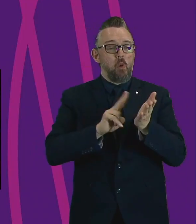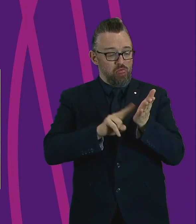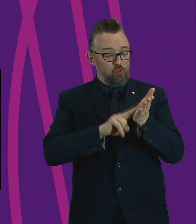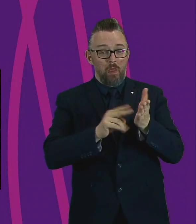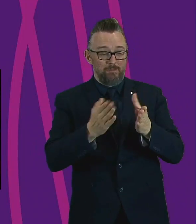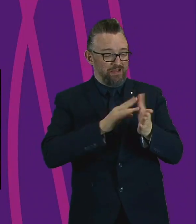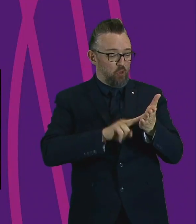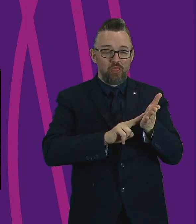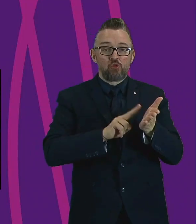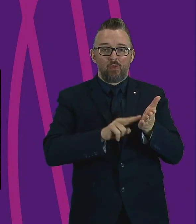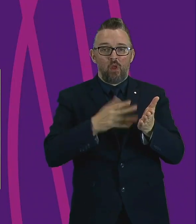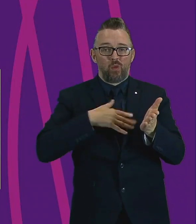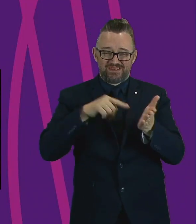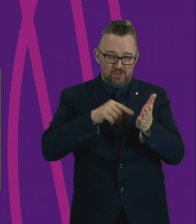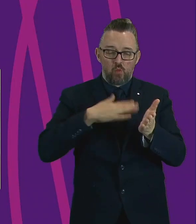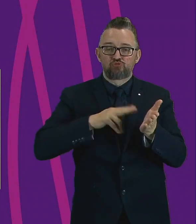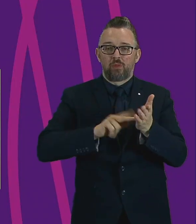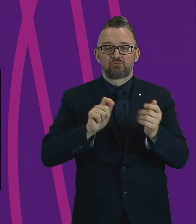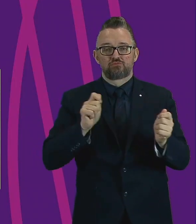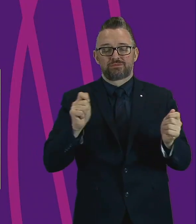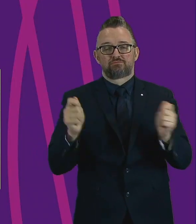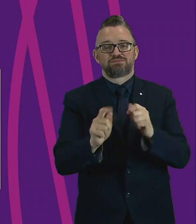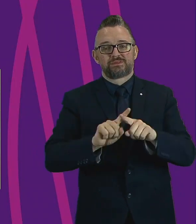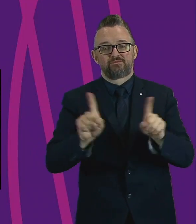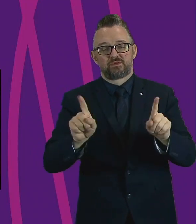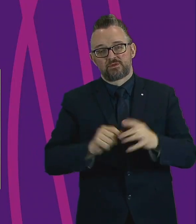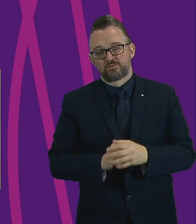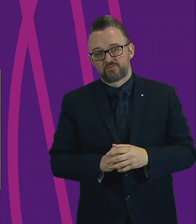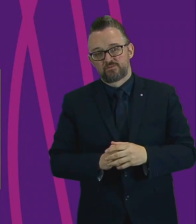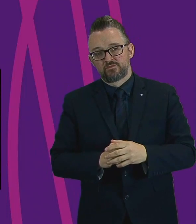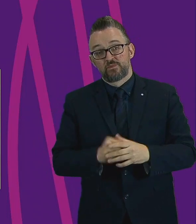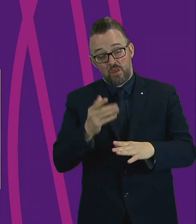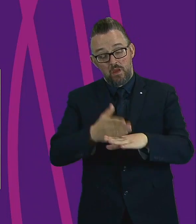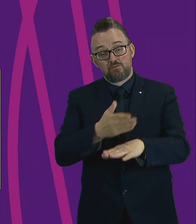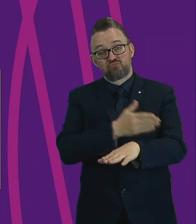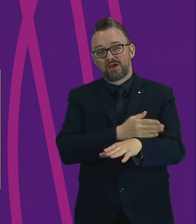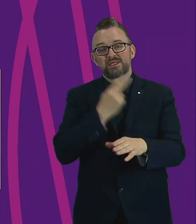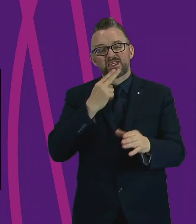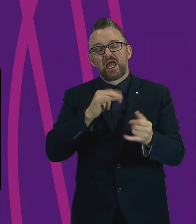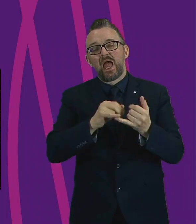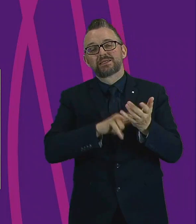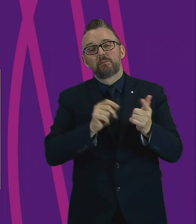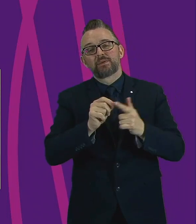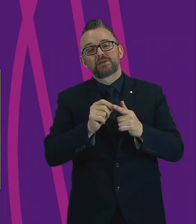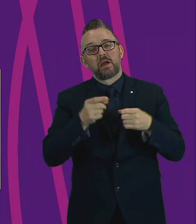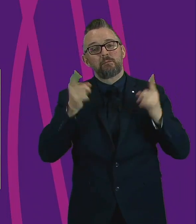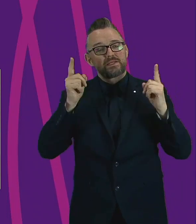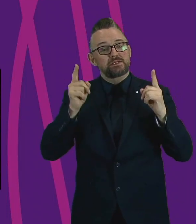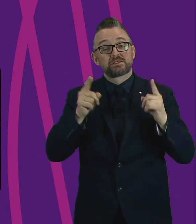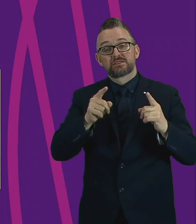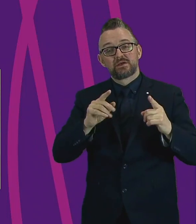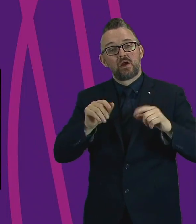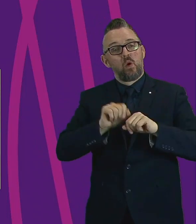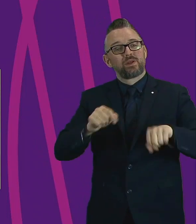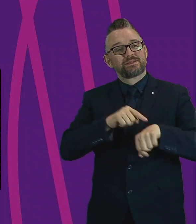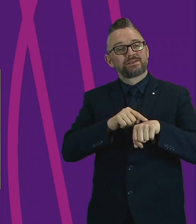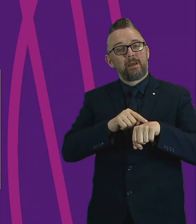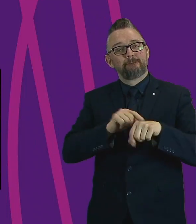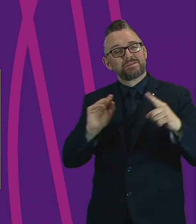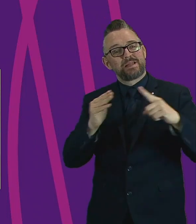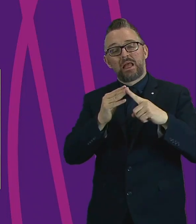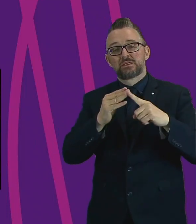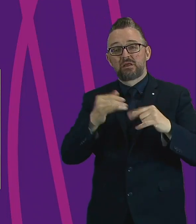realised. Prior to the COVID-19 outbreak, SNP ministers were failing to meet any of their own waiting time targets and health